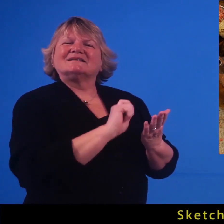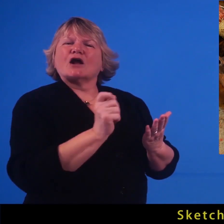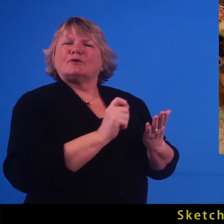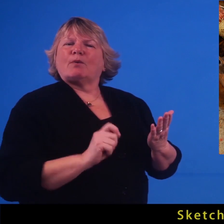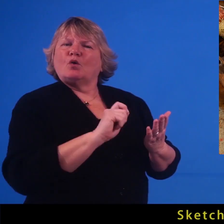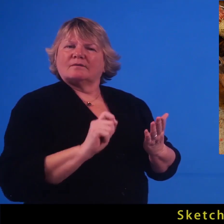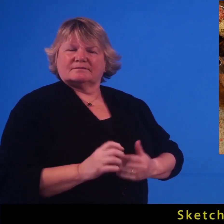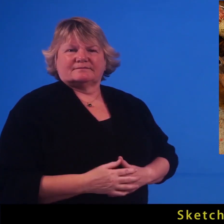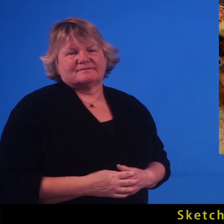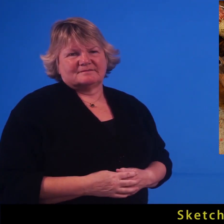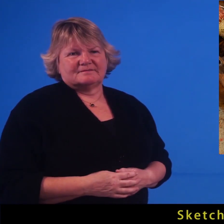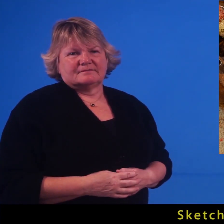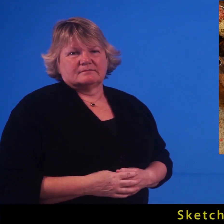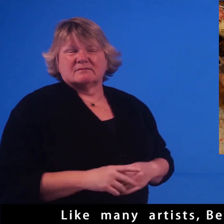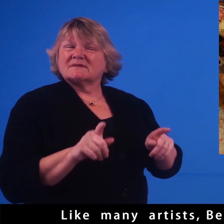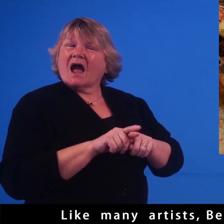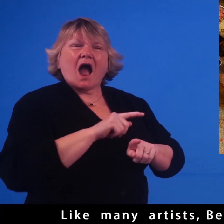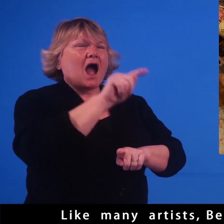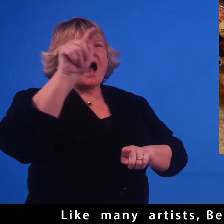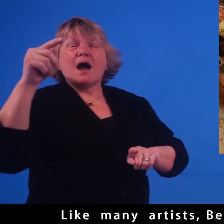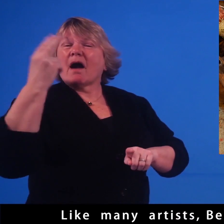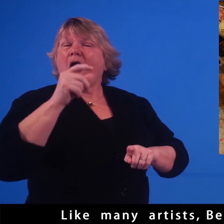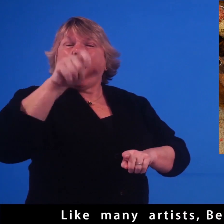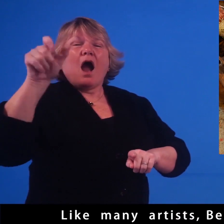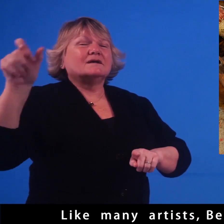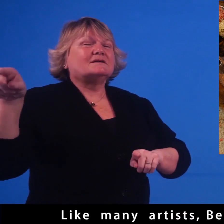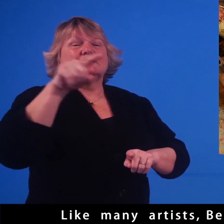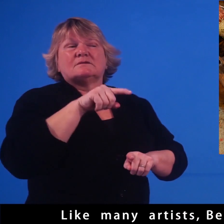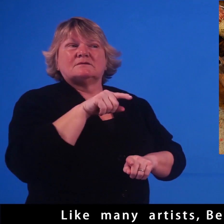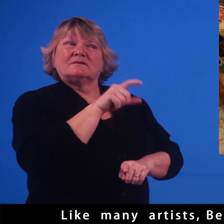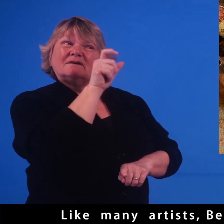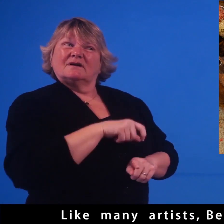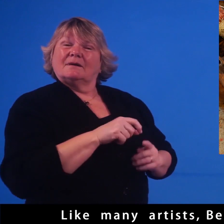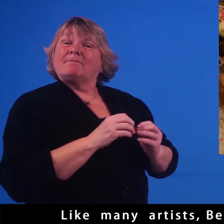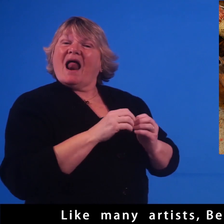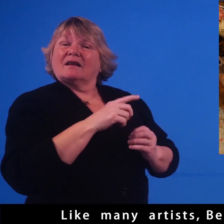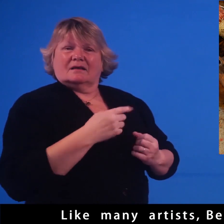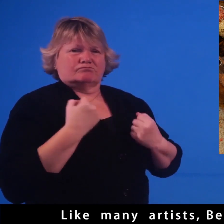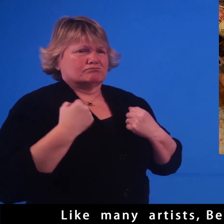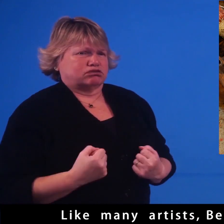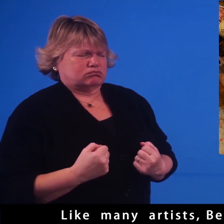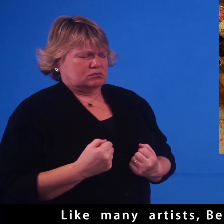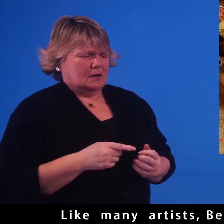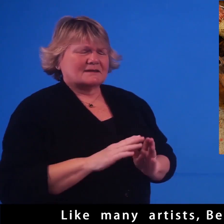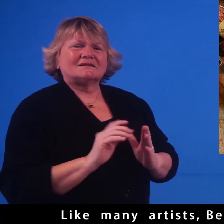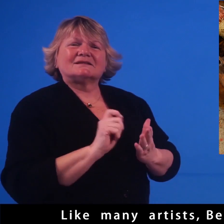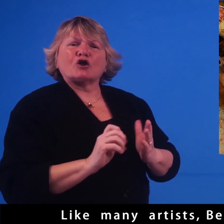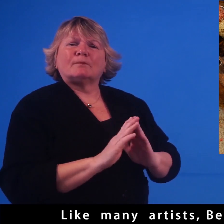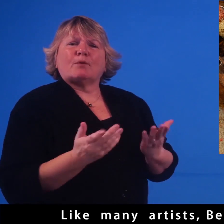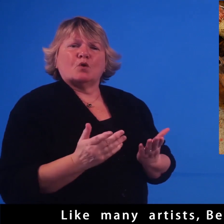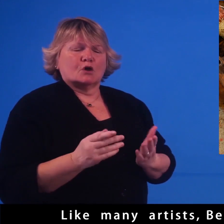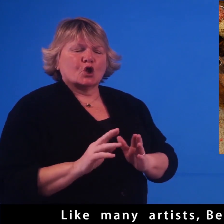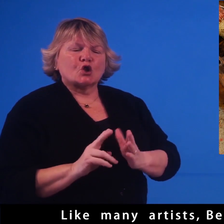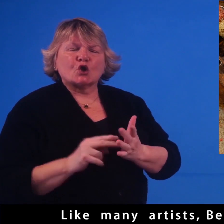Sketchbook 1. Like many artists, Bellany was a passionate user of sketchbooks and notebooks.